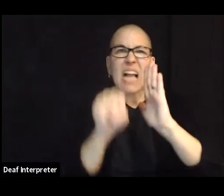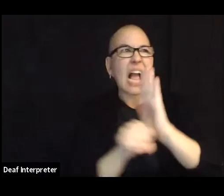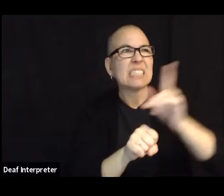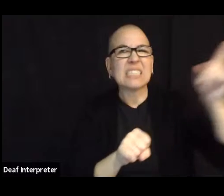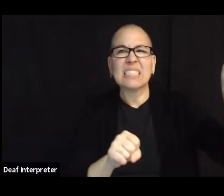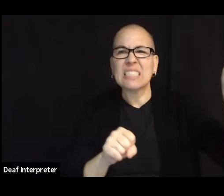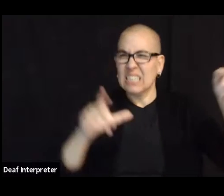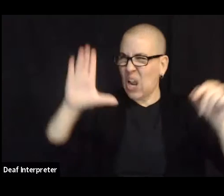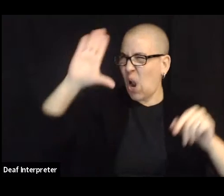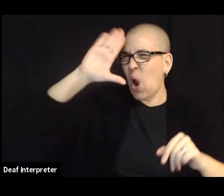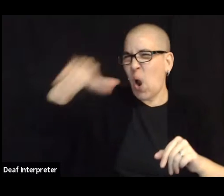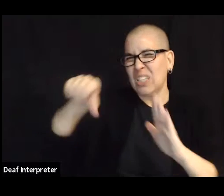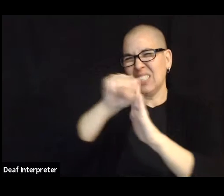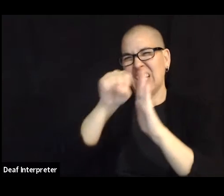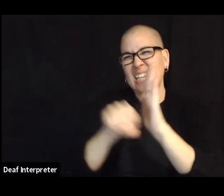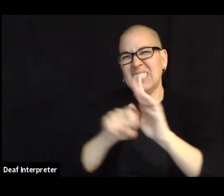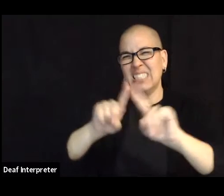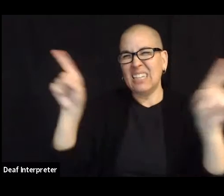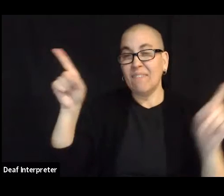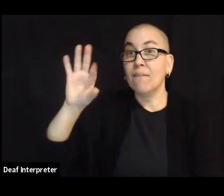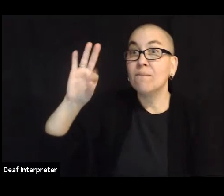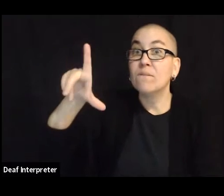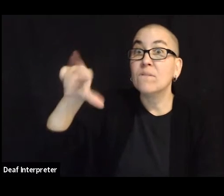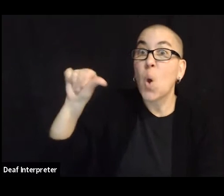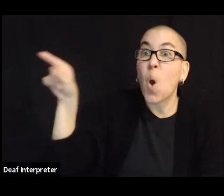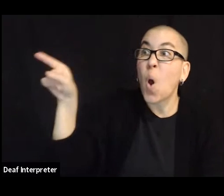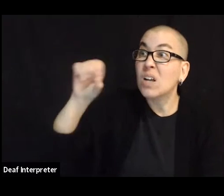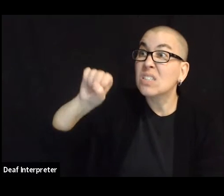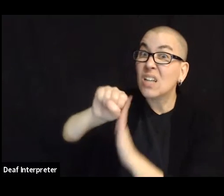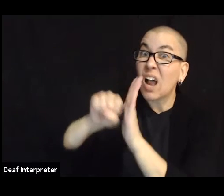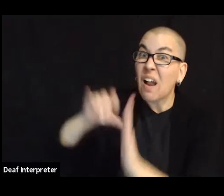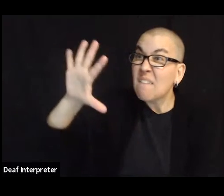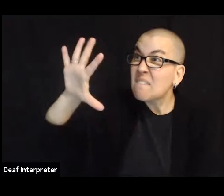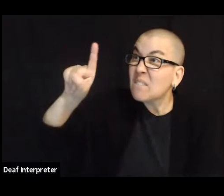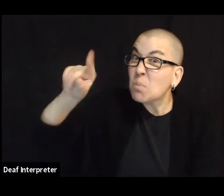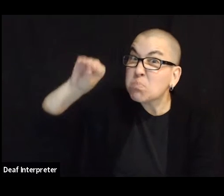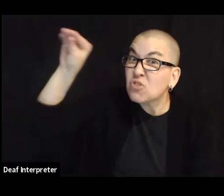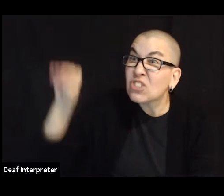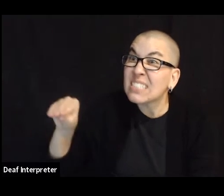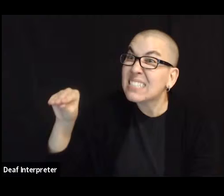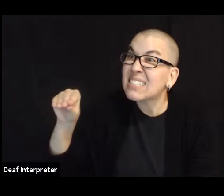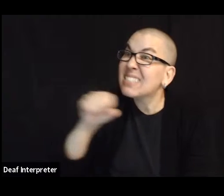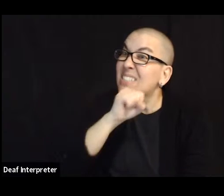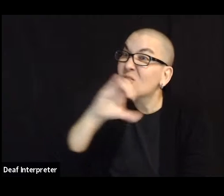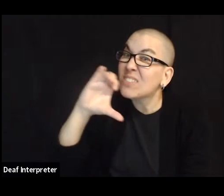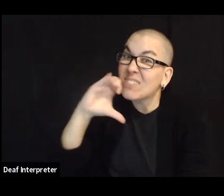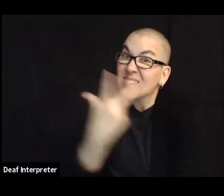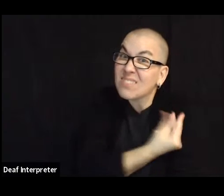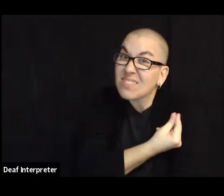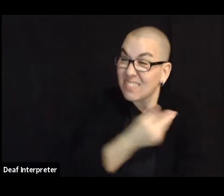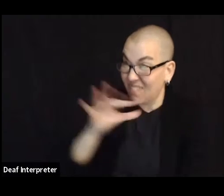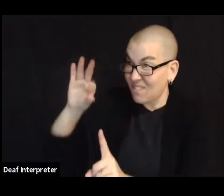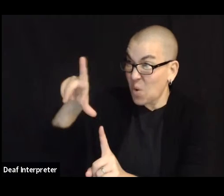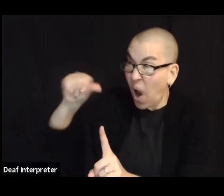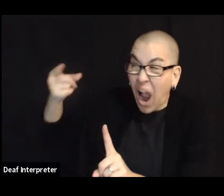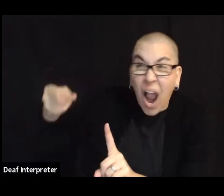51% of their vaccinations have been seniors, which is drastically higher. And then looking at Indiana, theirs